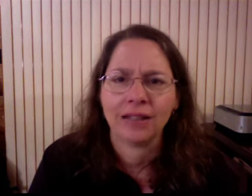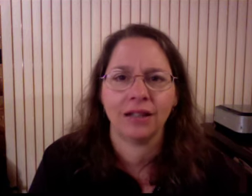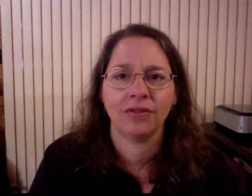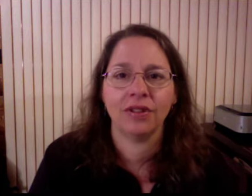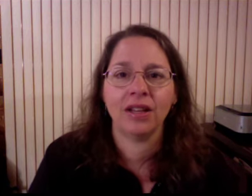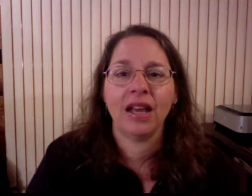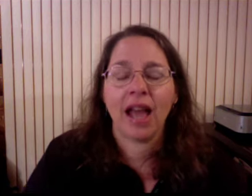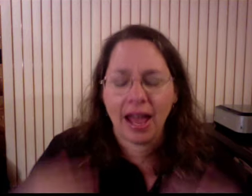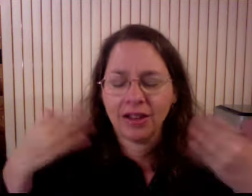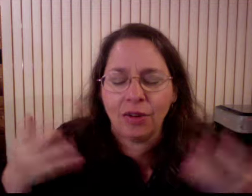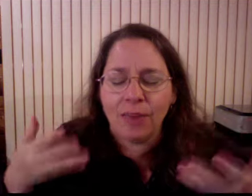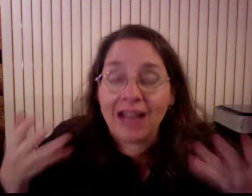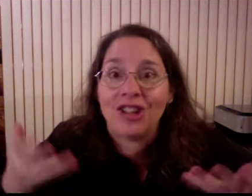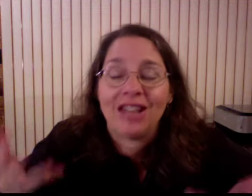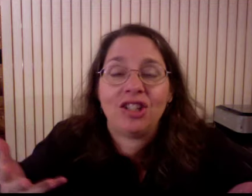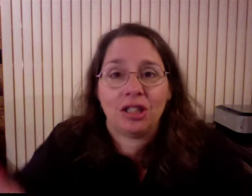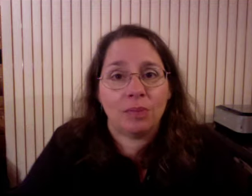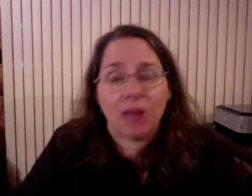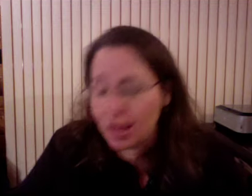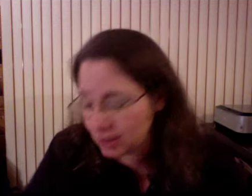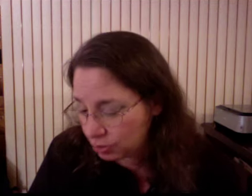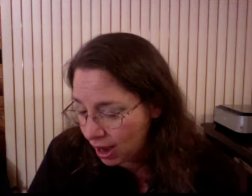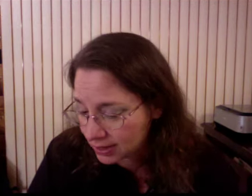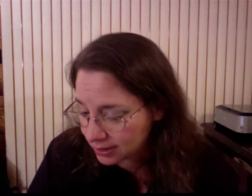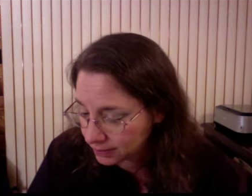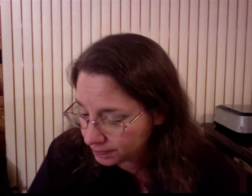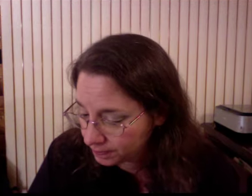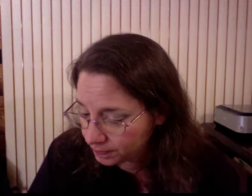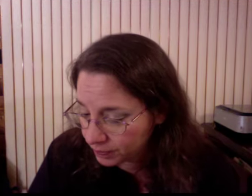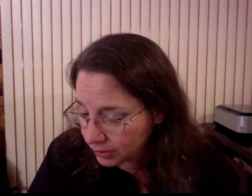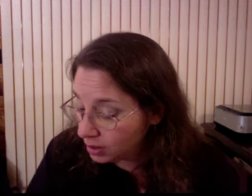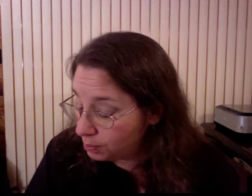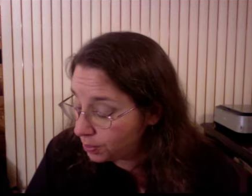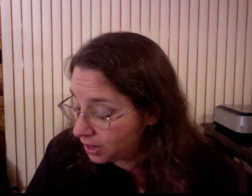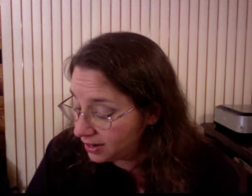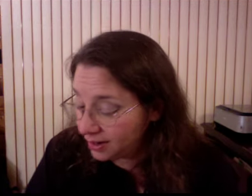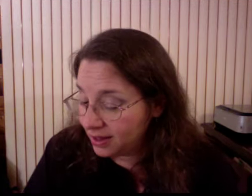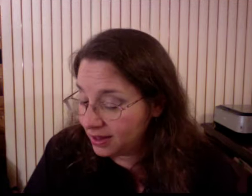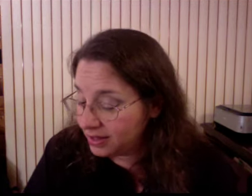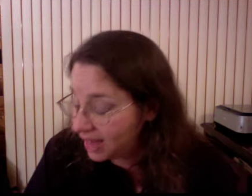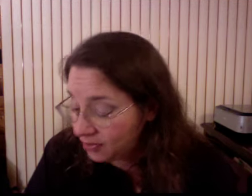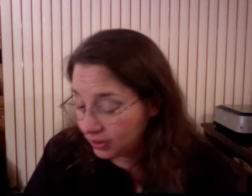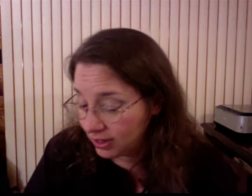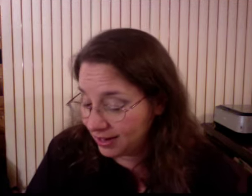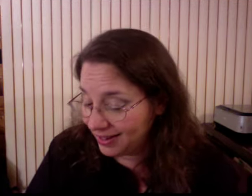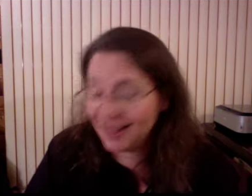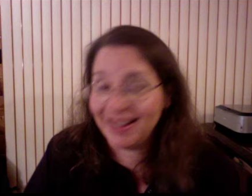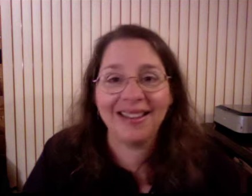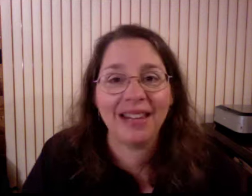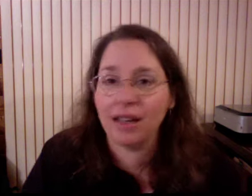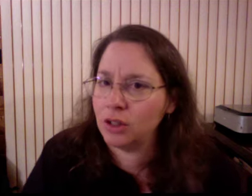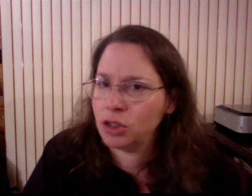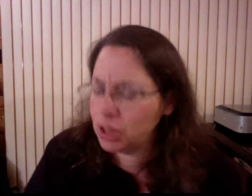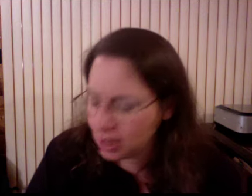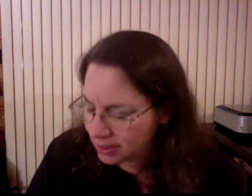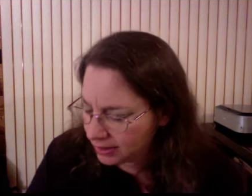attractive. And their imagination supplies the rest. But thankfully, the illusion doesn't